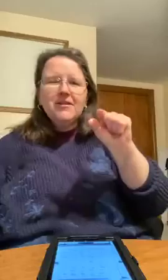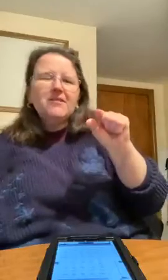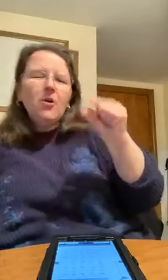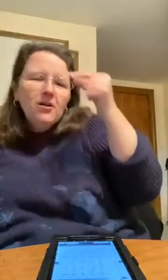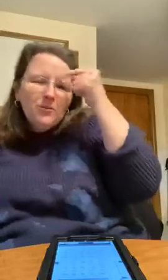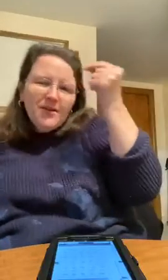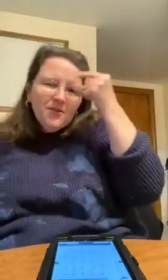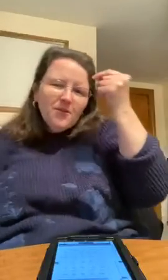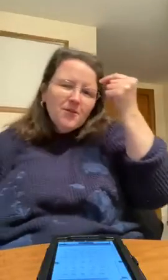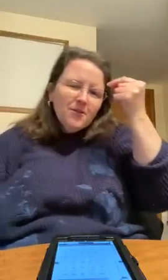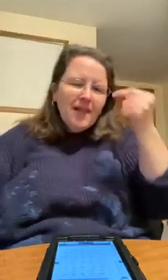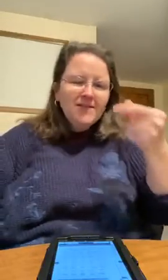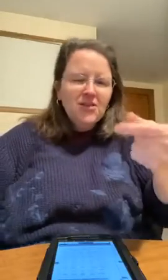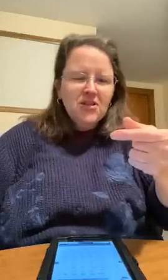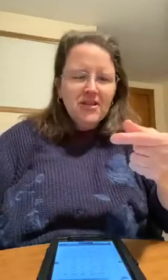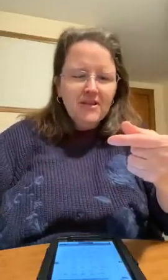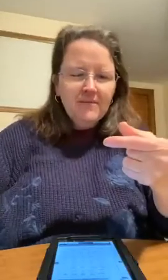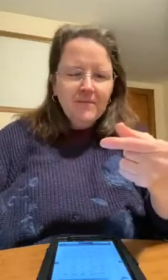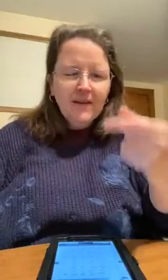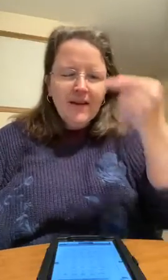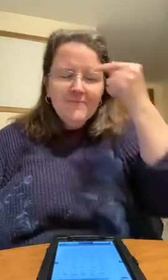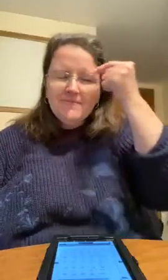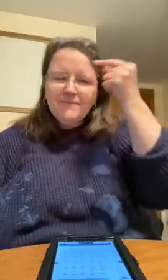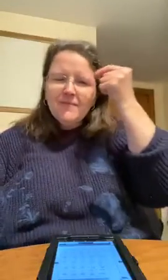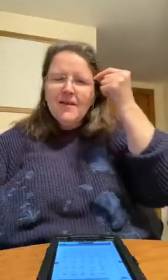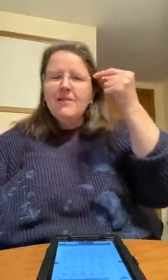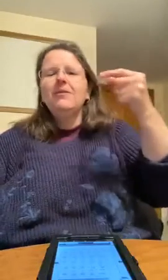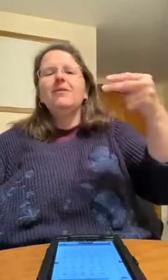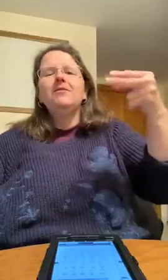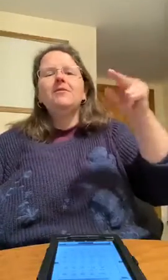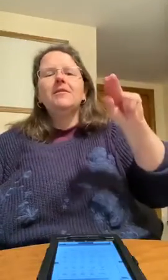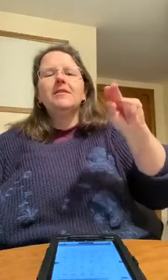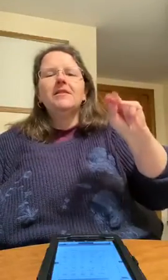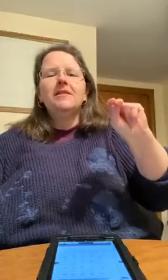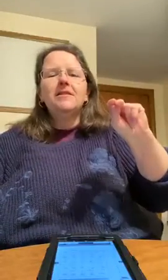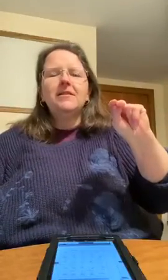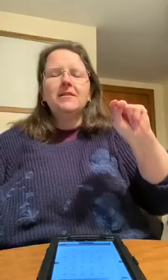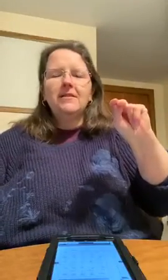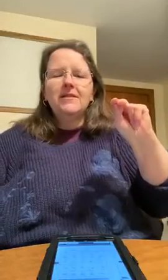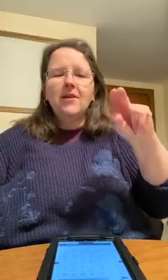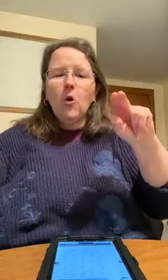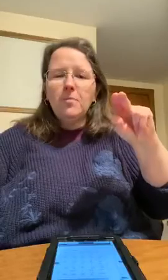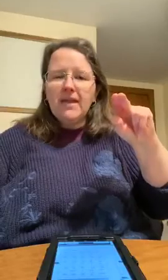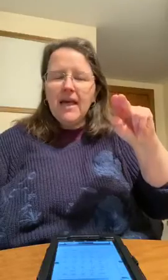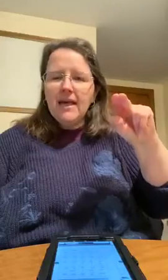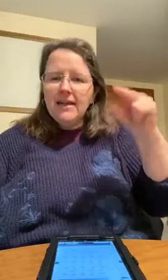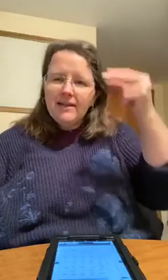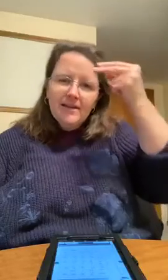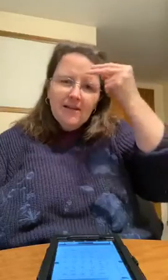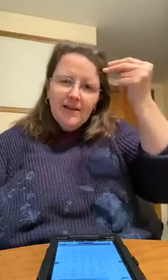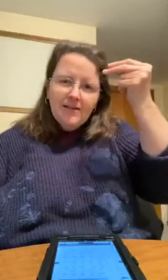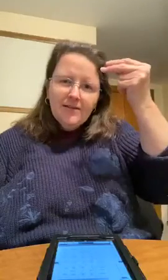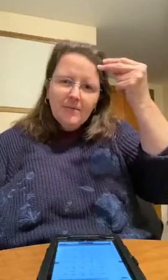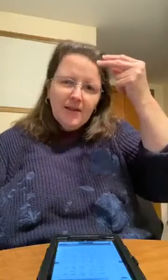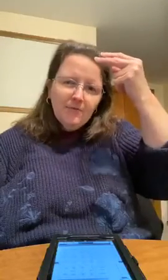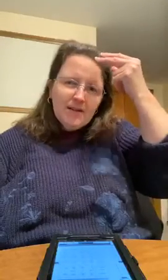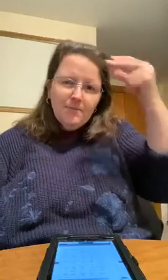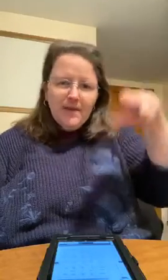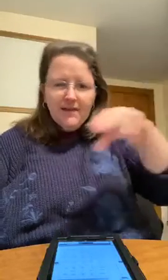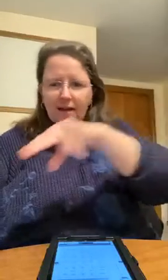small tweezer, that's the G, okay? You can use the open N in something really big, like, oh,